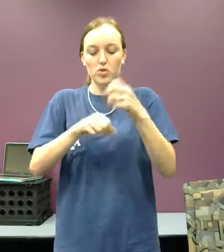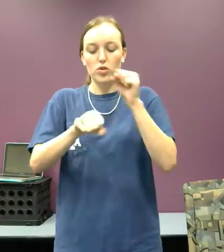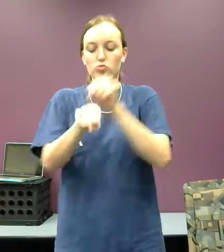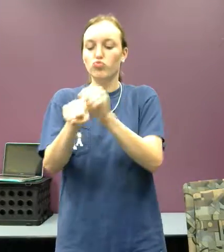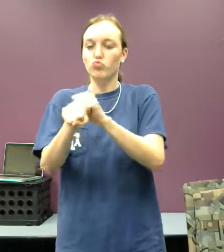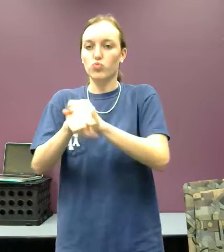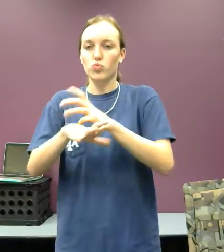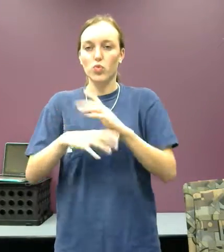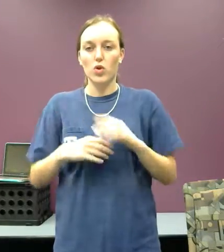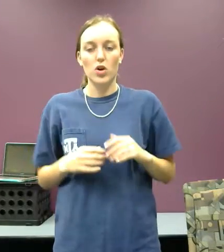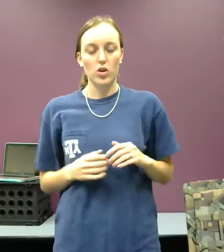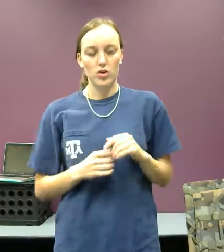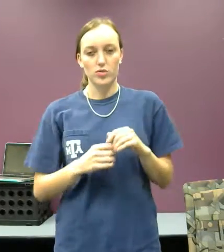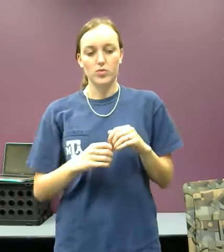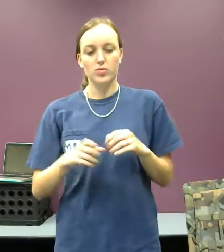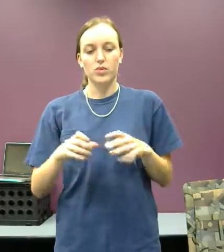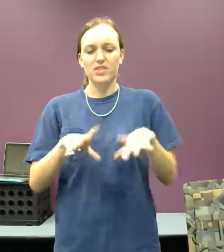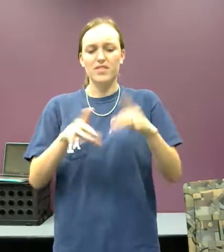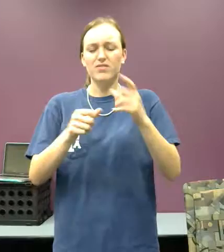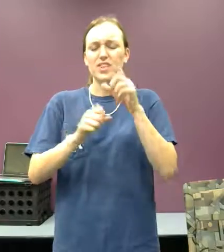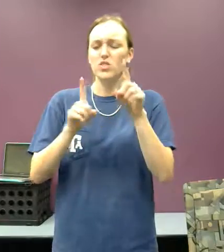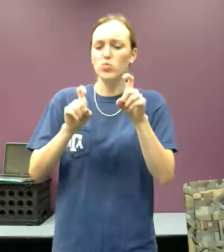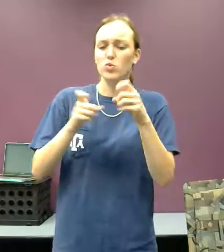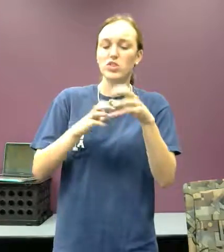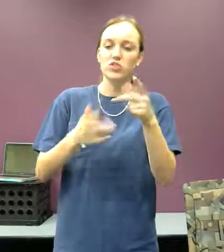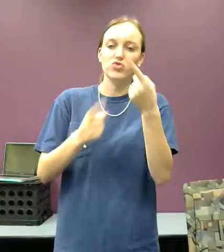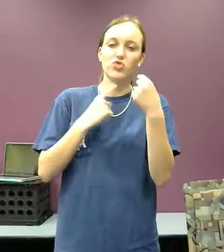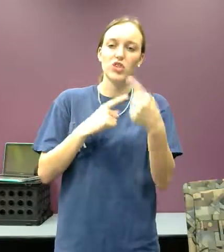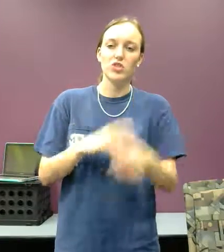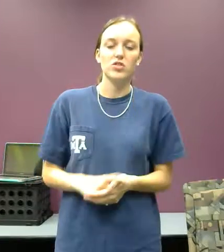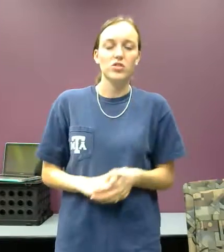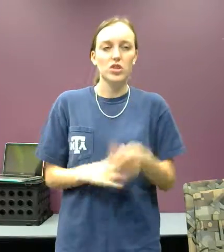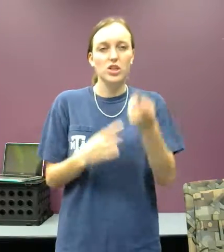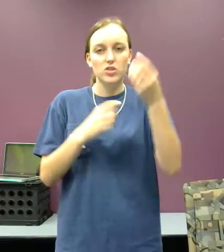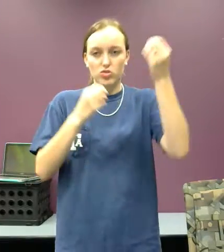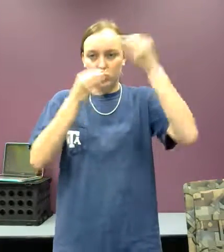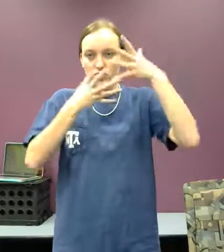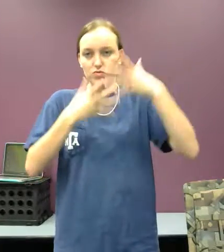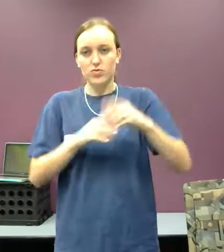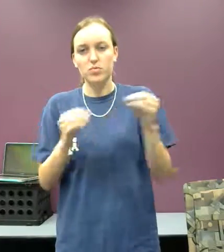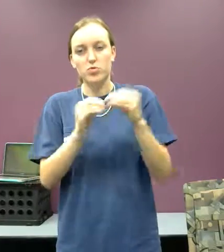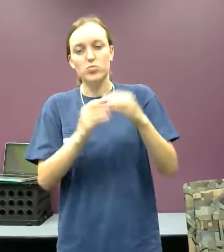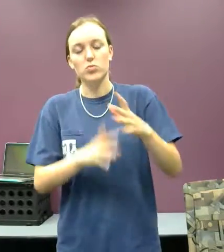next-door neighbor, our sister planet, a foreboding place most likely we will never visit, may just become